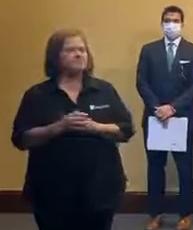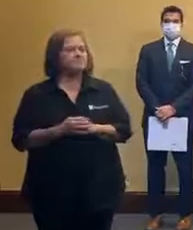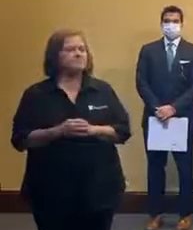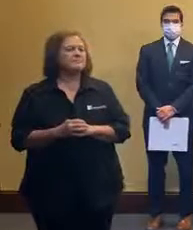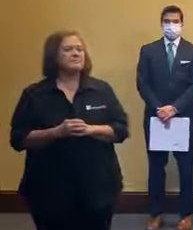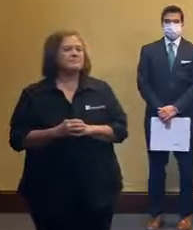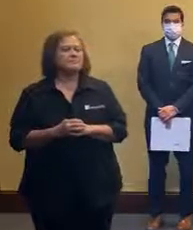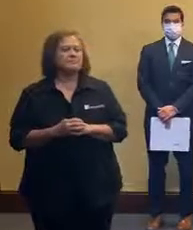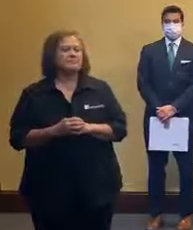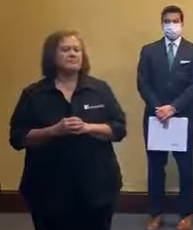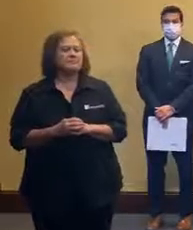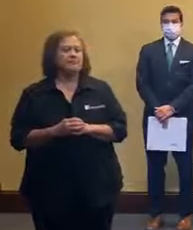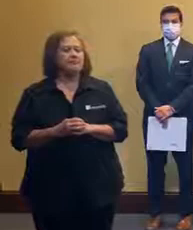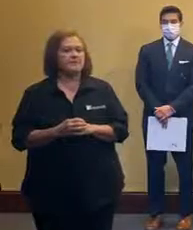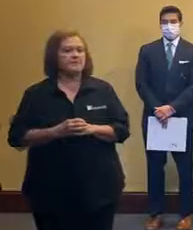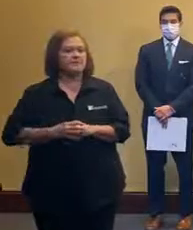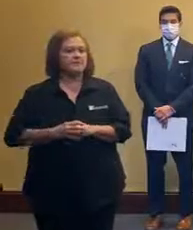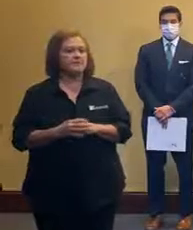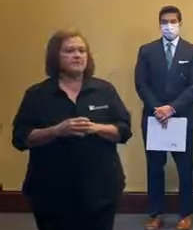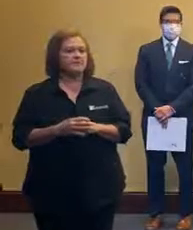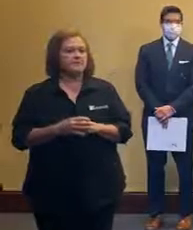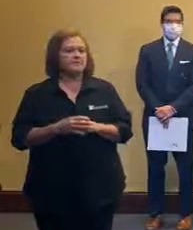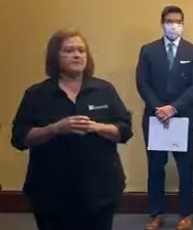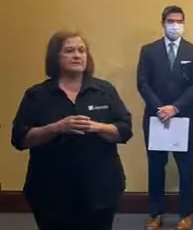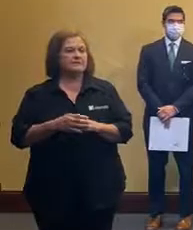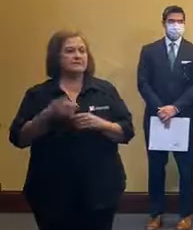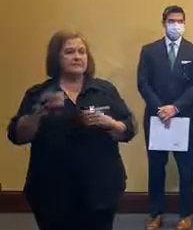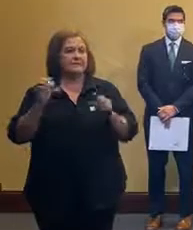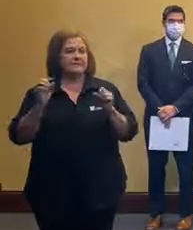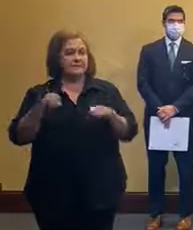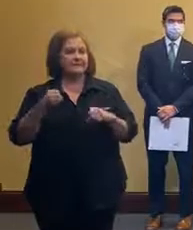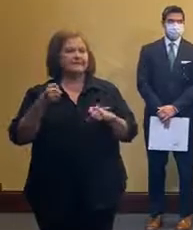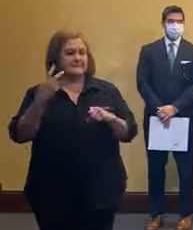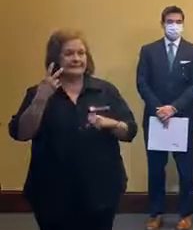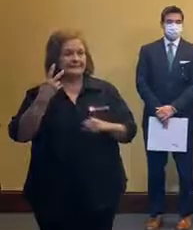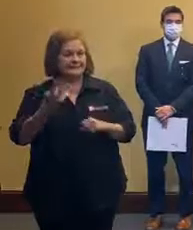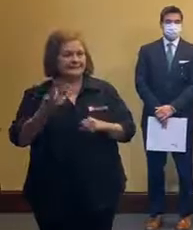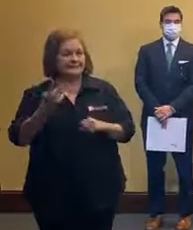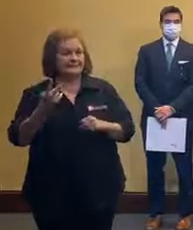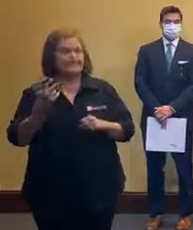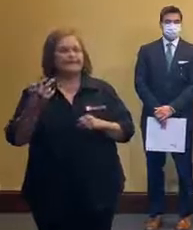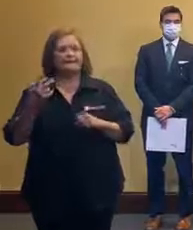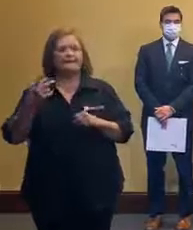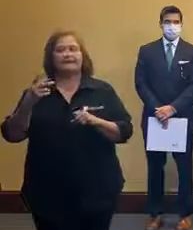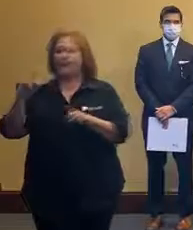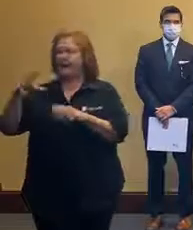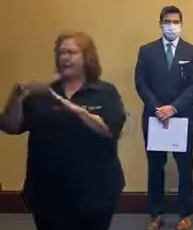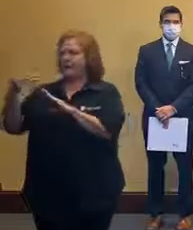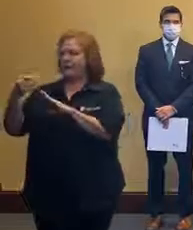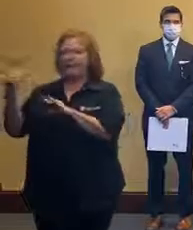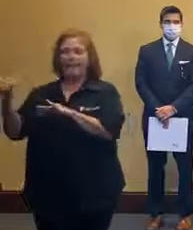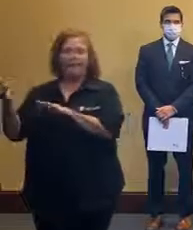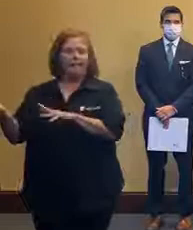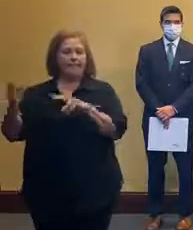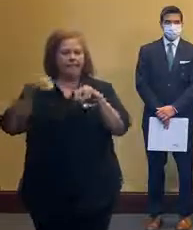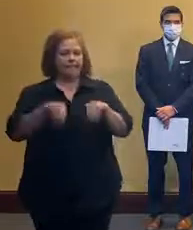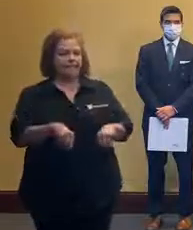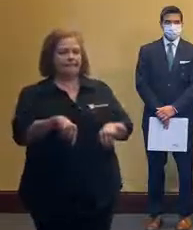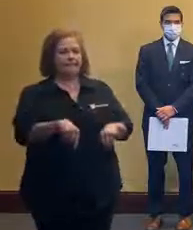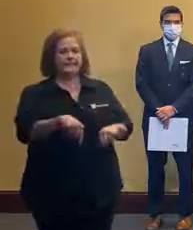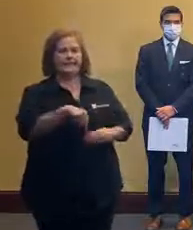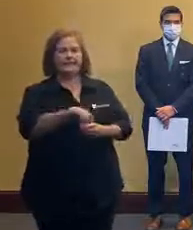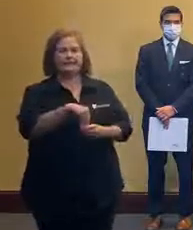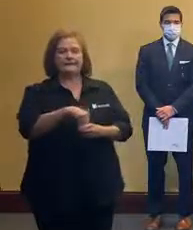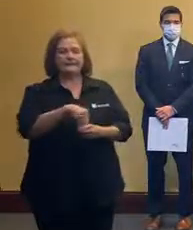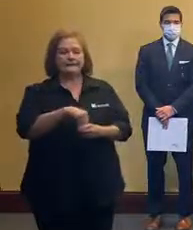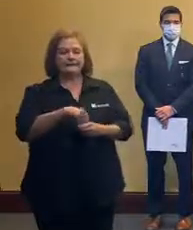afternoon. We've had to, as you can see, move back into our press room because with the information that